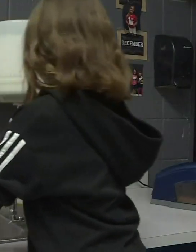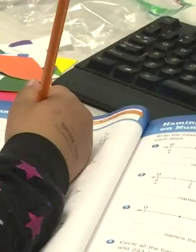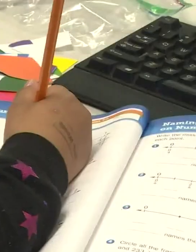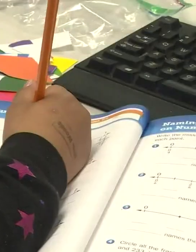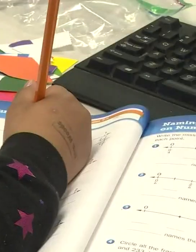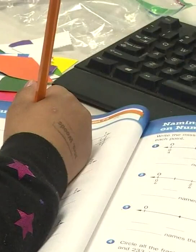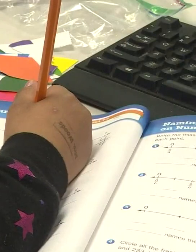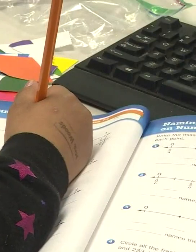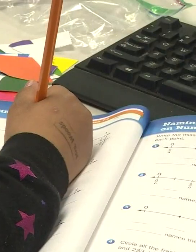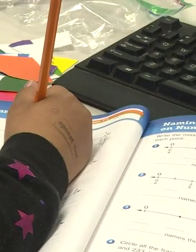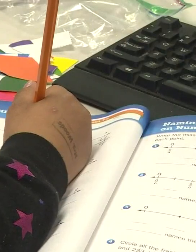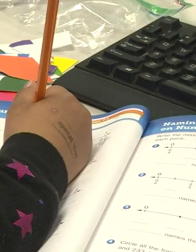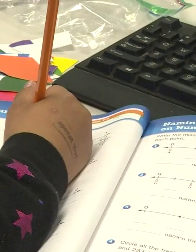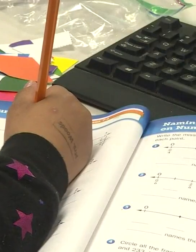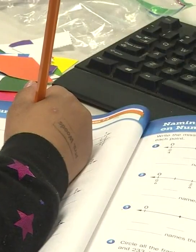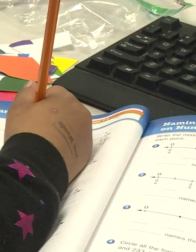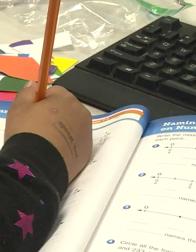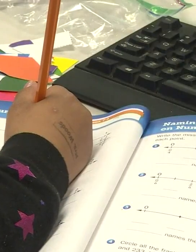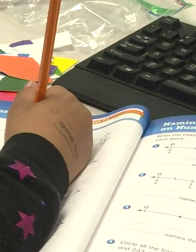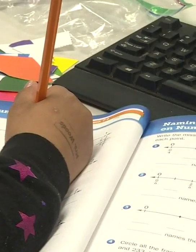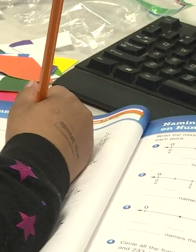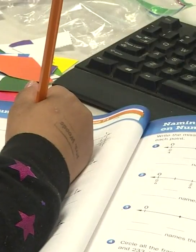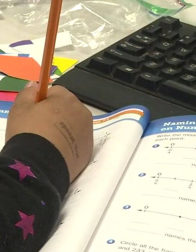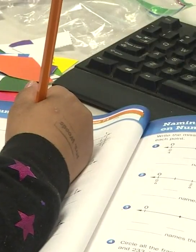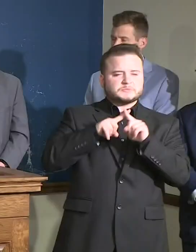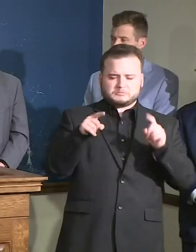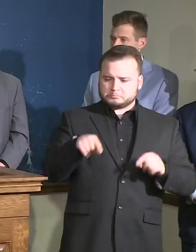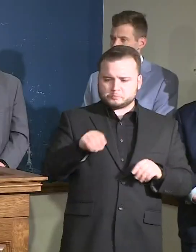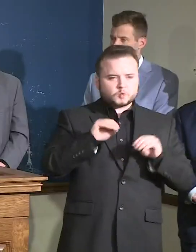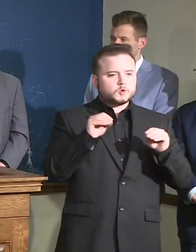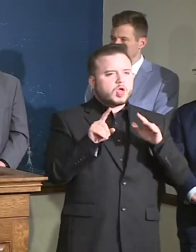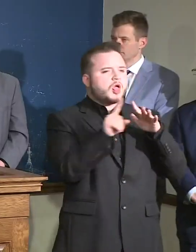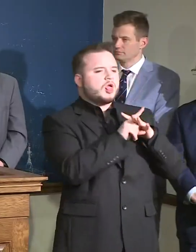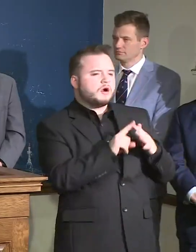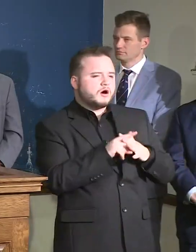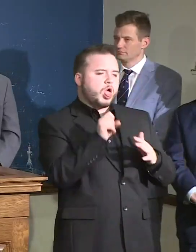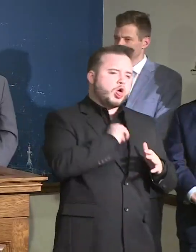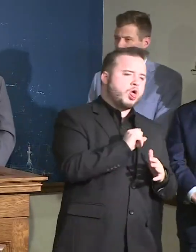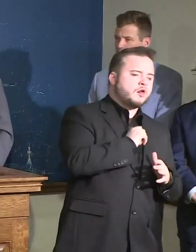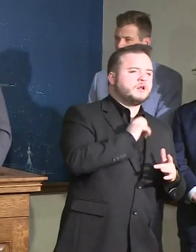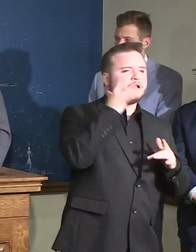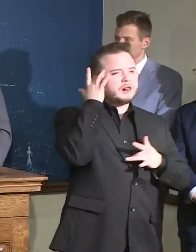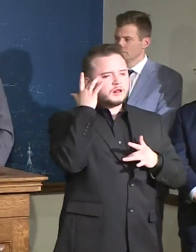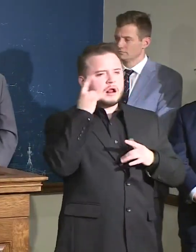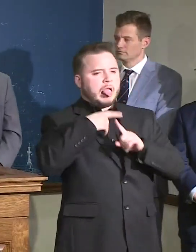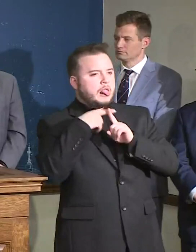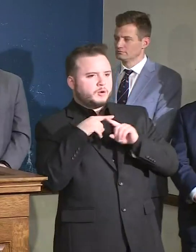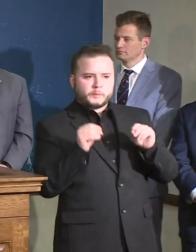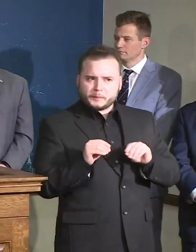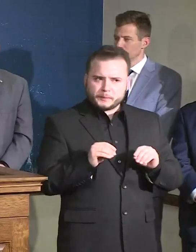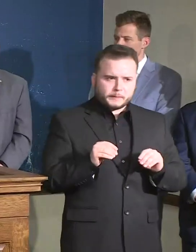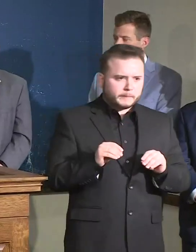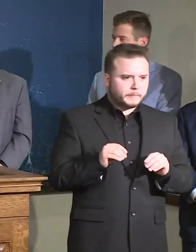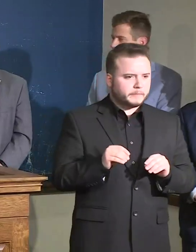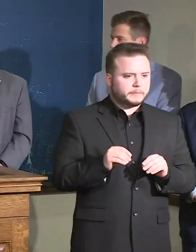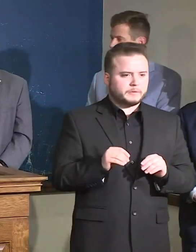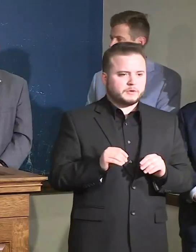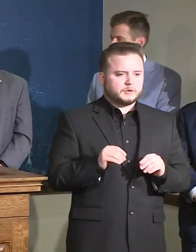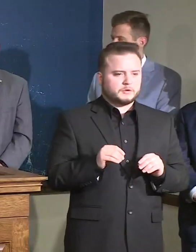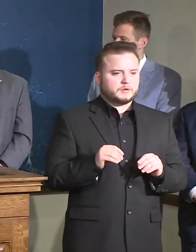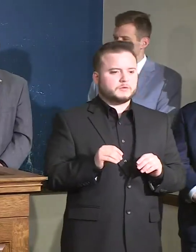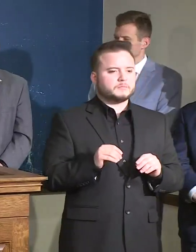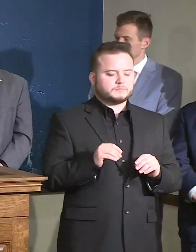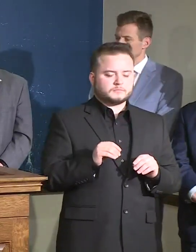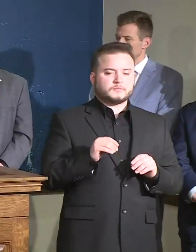But as a percentage of the transmission, it's very, very small. Not zero, but very, very small. So that's why we say